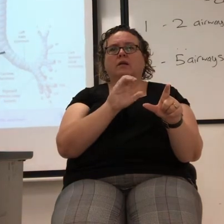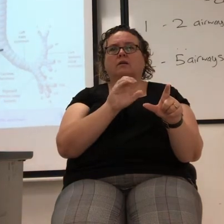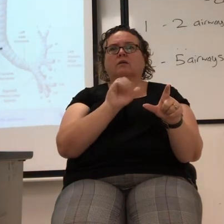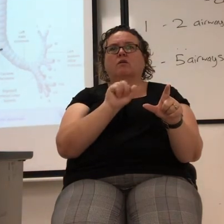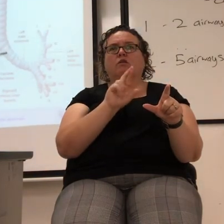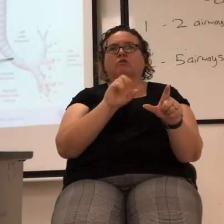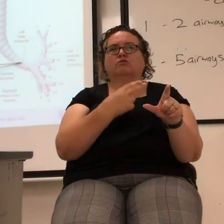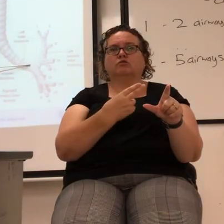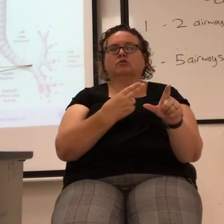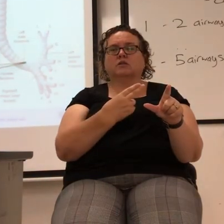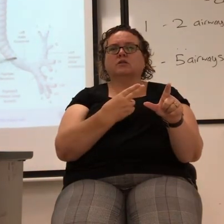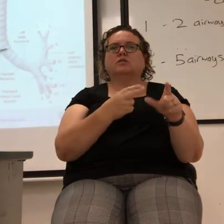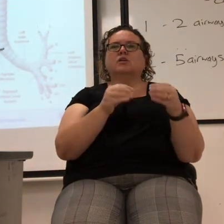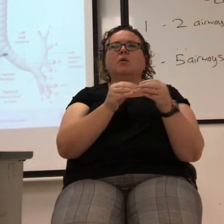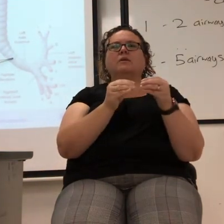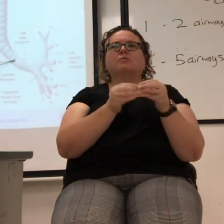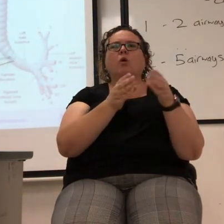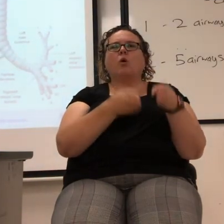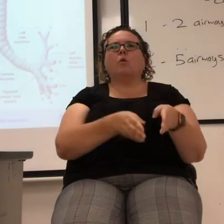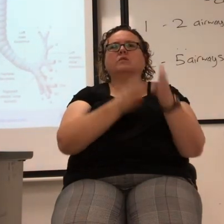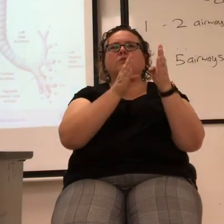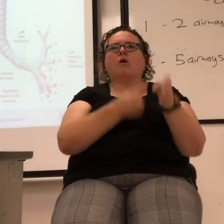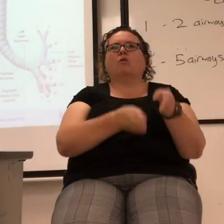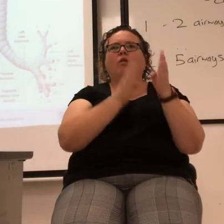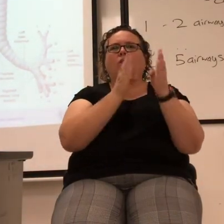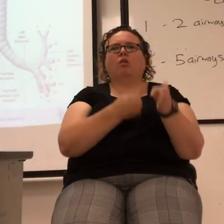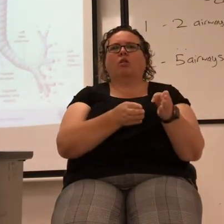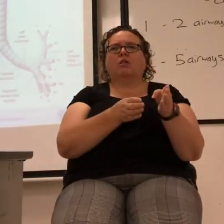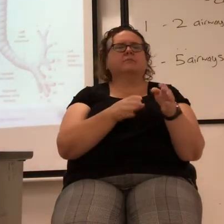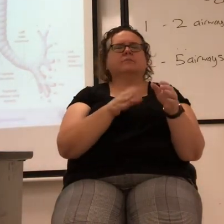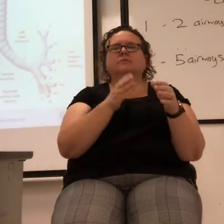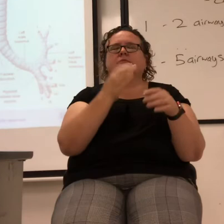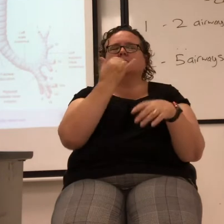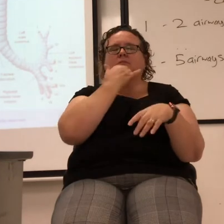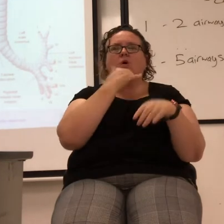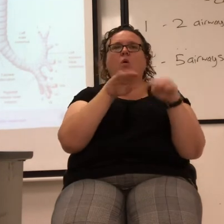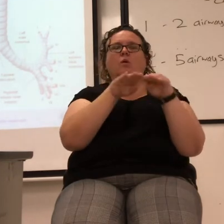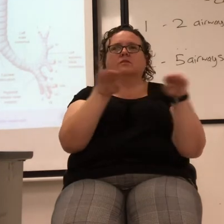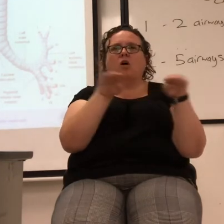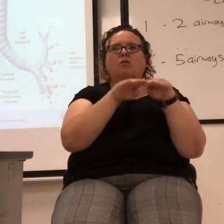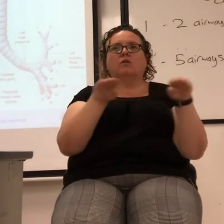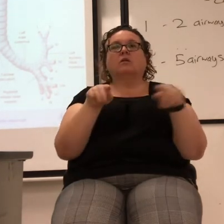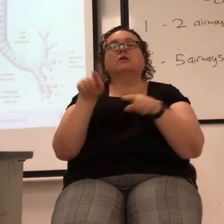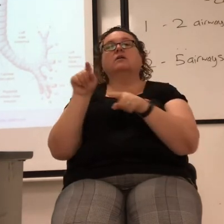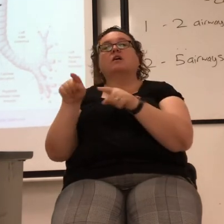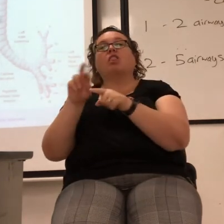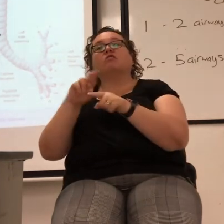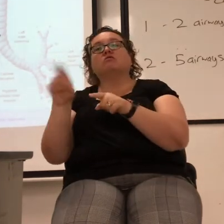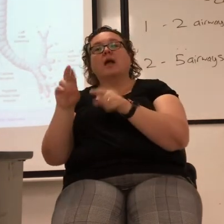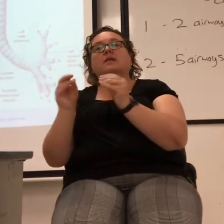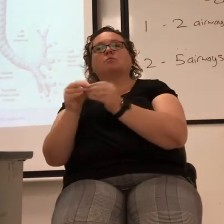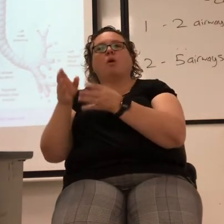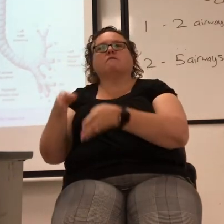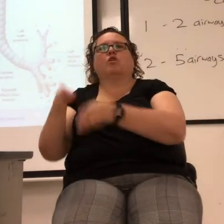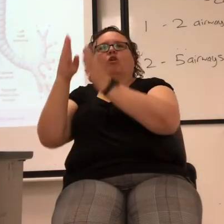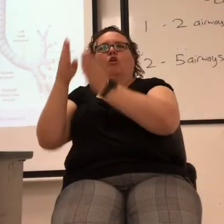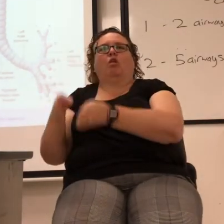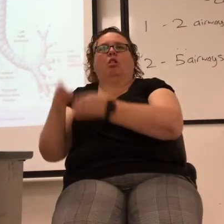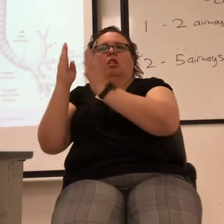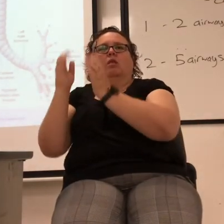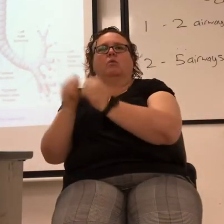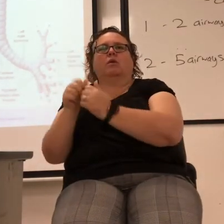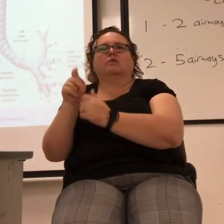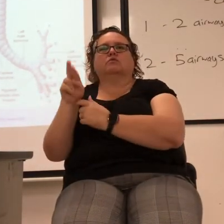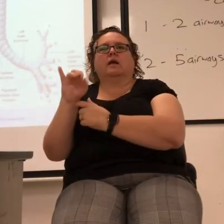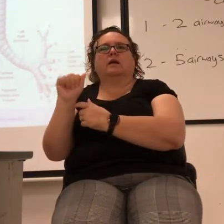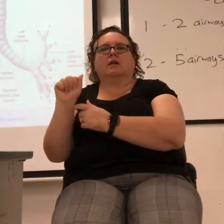kind of like makes it more horizontal. The right main bronchus is kind of more vertical with the trachea. And so clinically